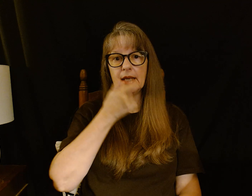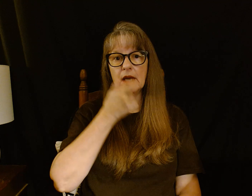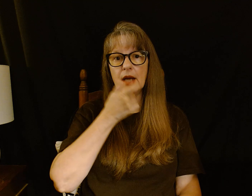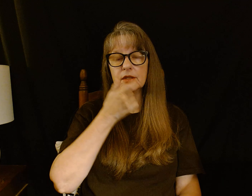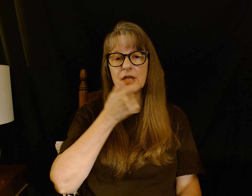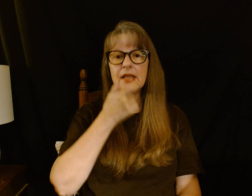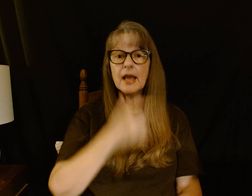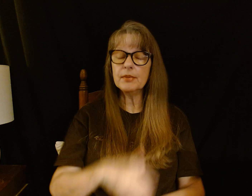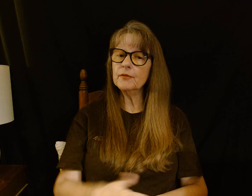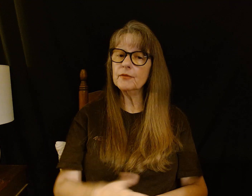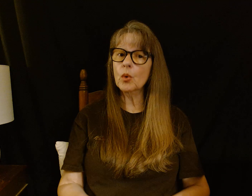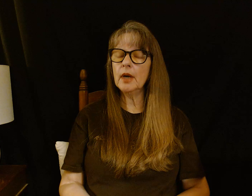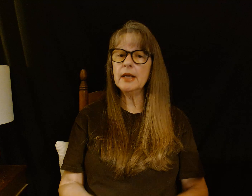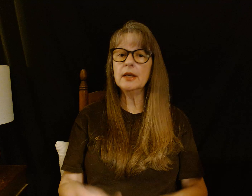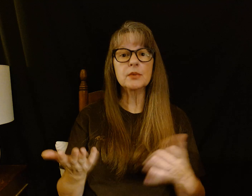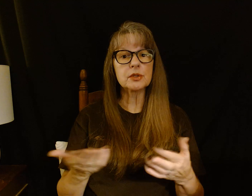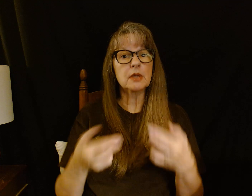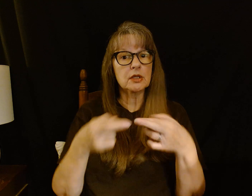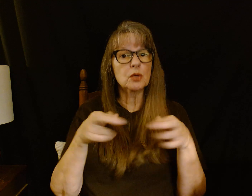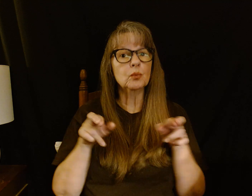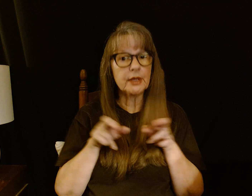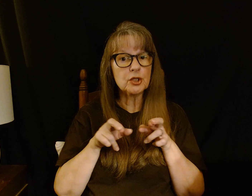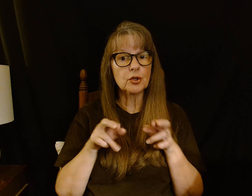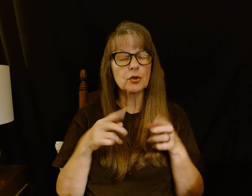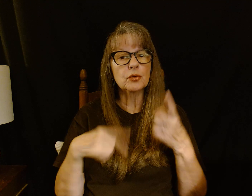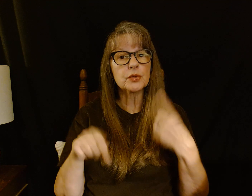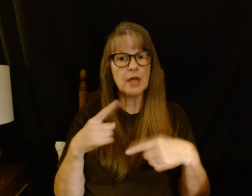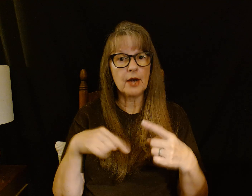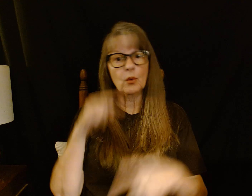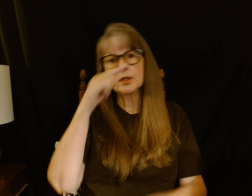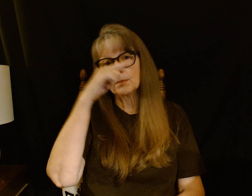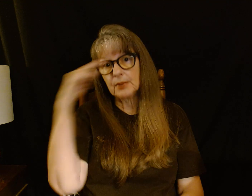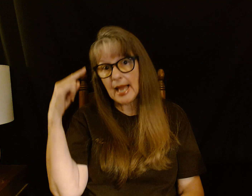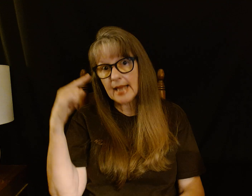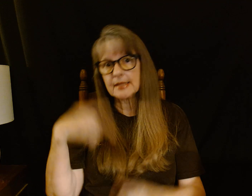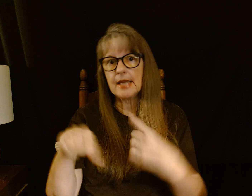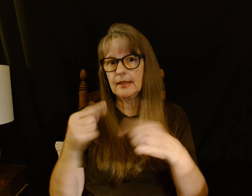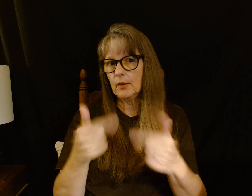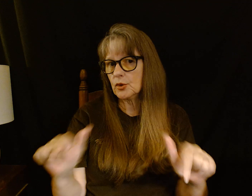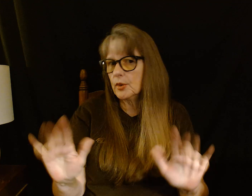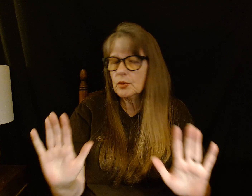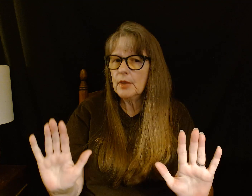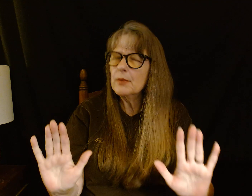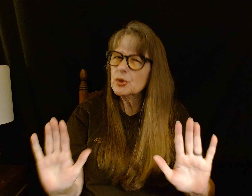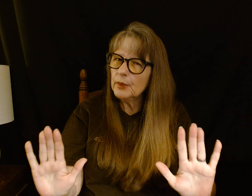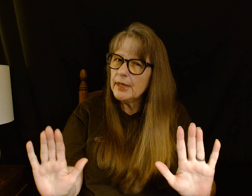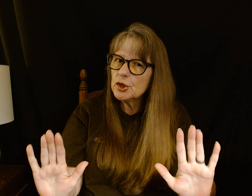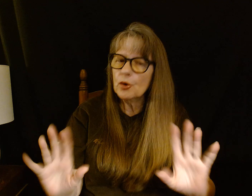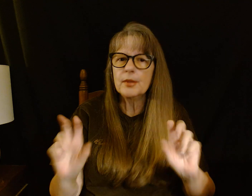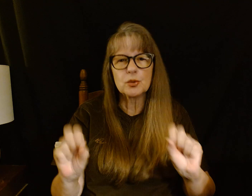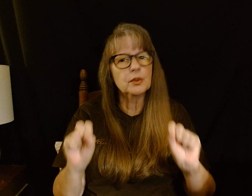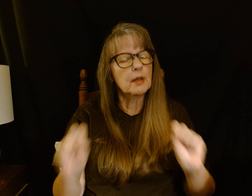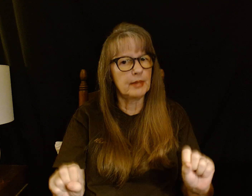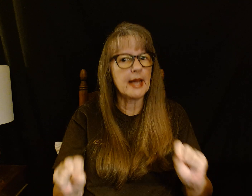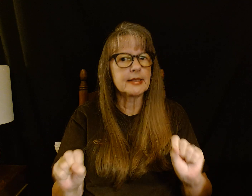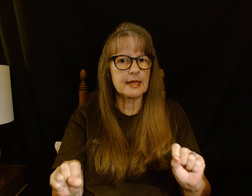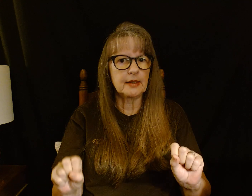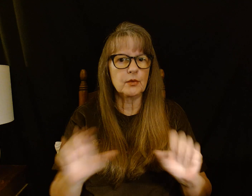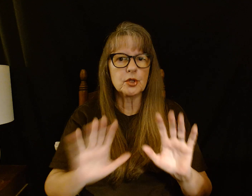not seen that before, and it's a regional sign, or it's black sign language. It was regional, but it's really a black sign language